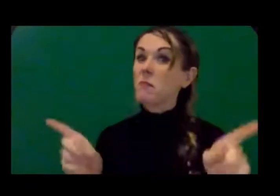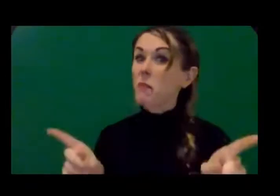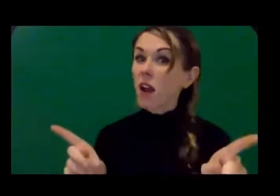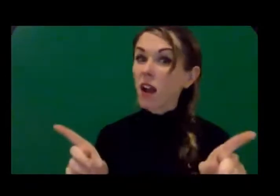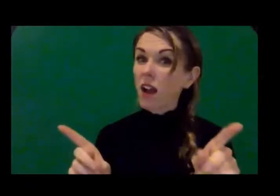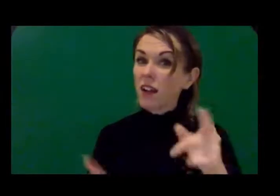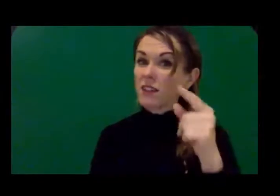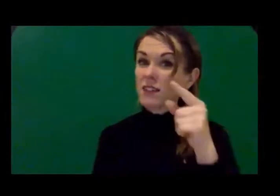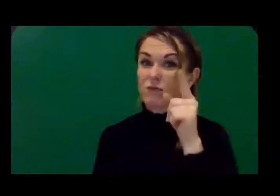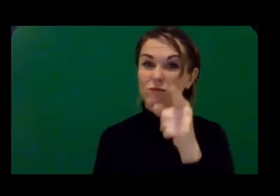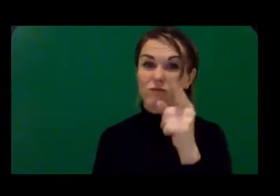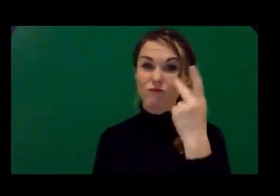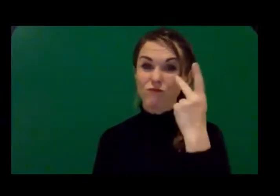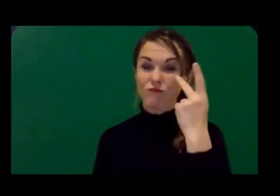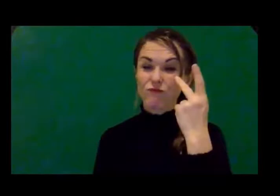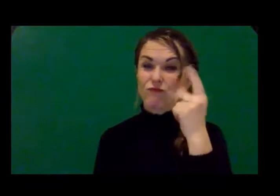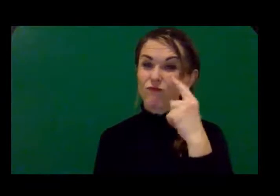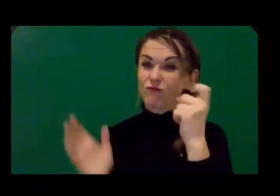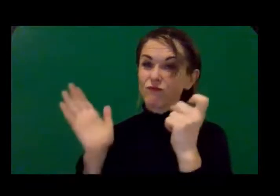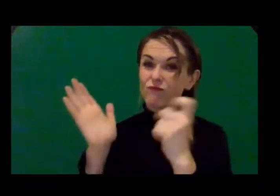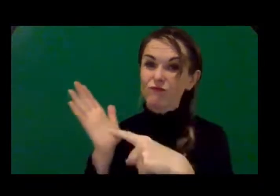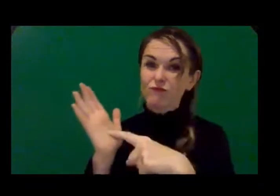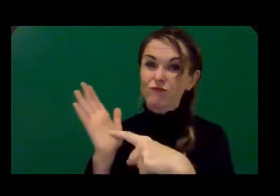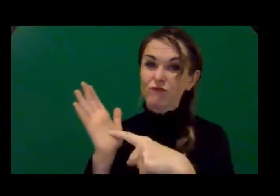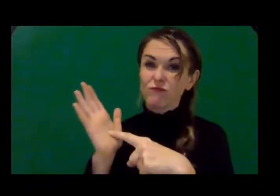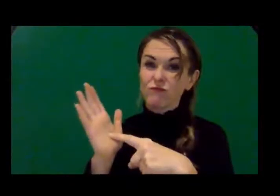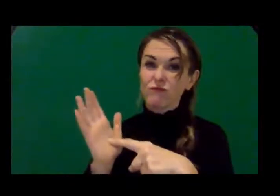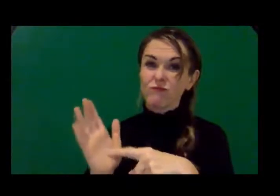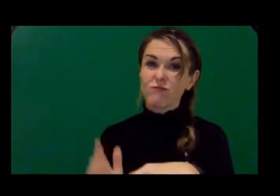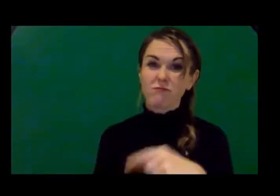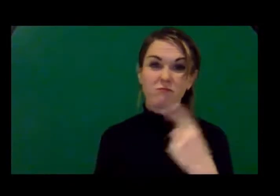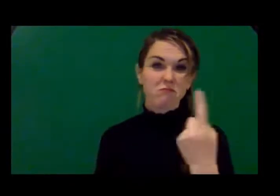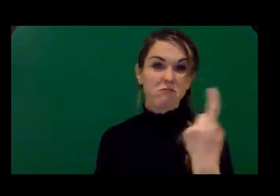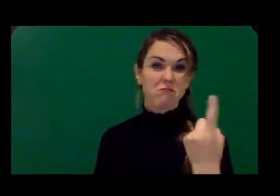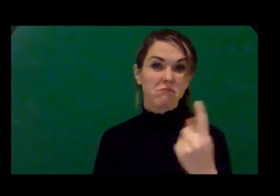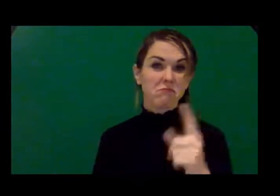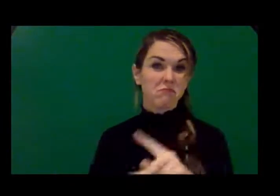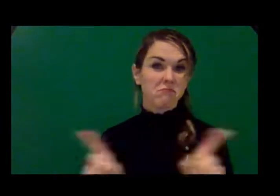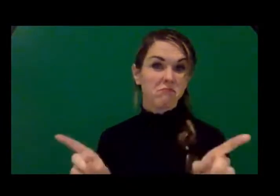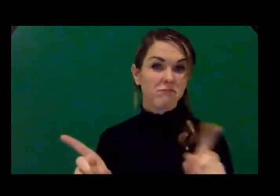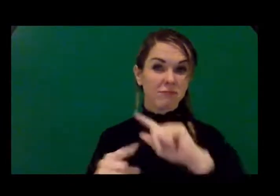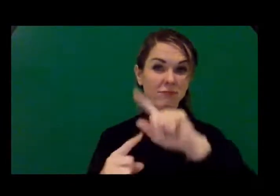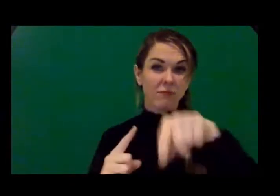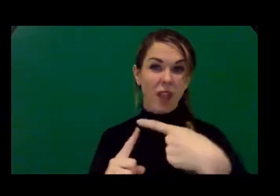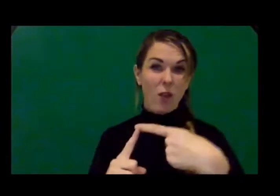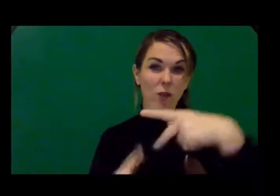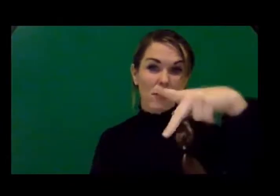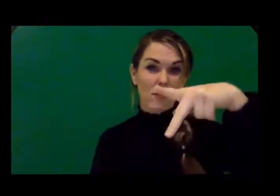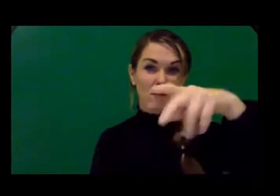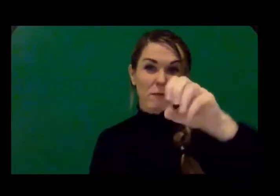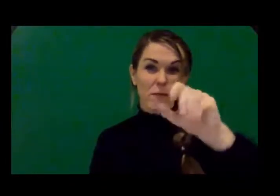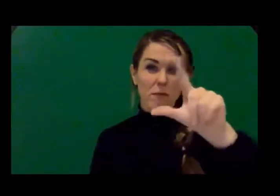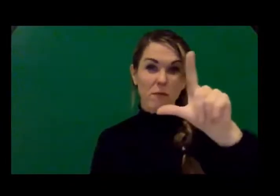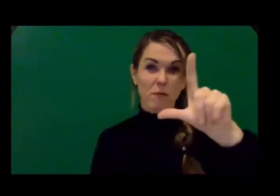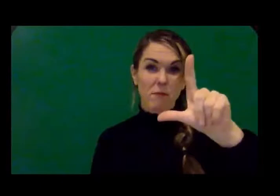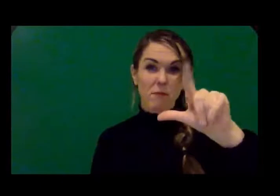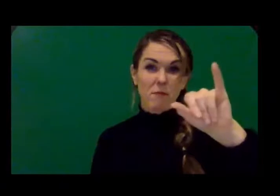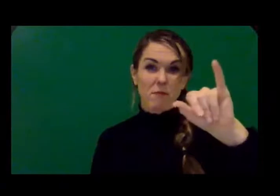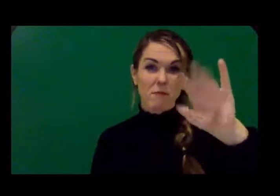But if you all noticed, something is different about that polliwog.